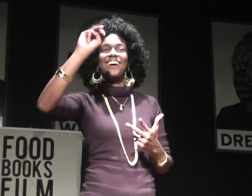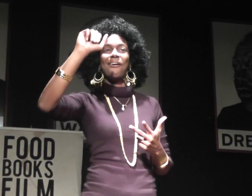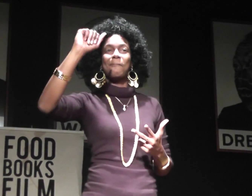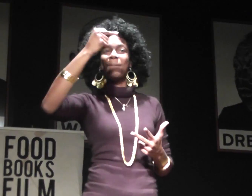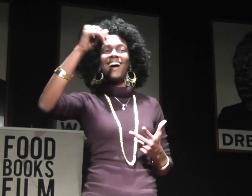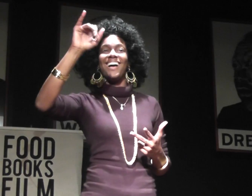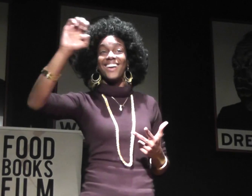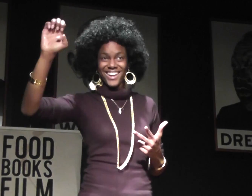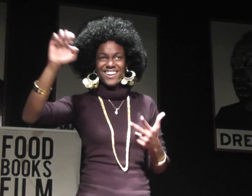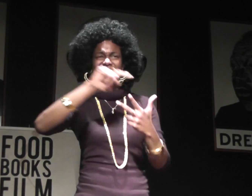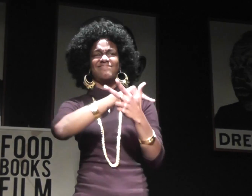my Aunt Monica,